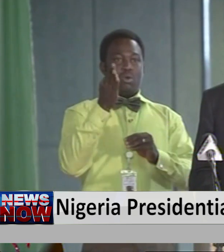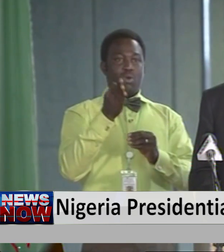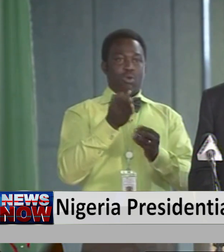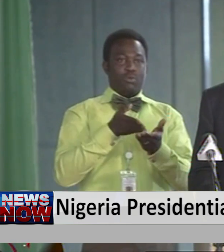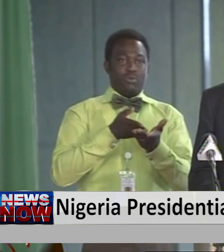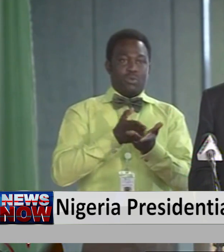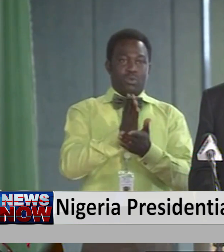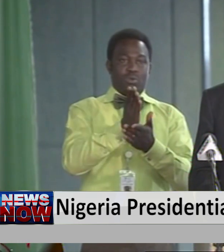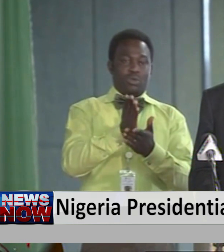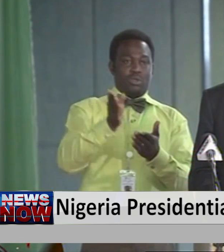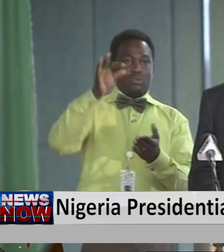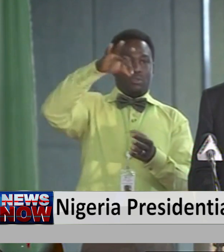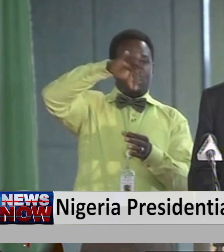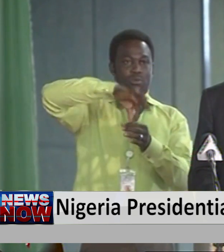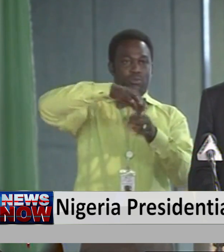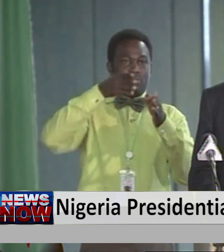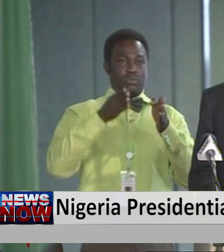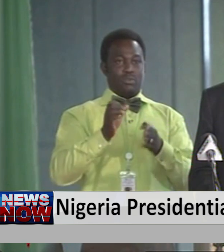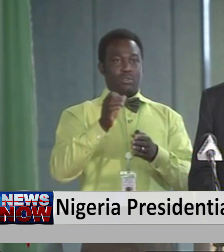accredited voters